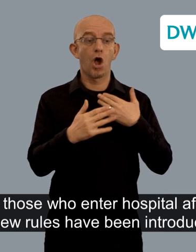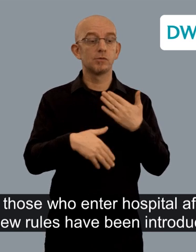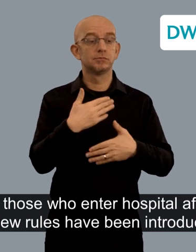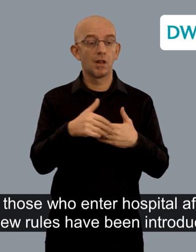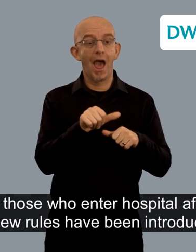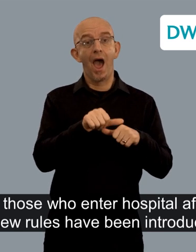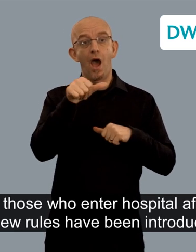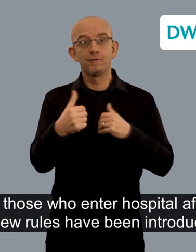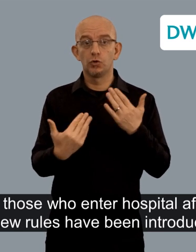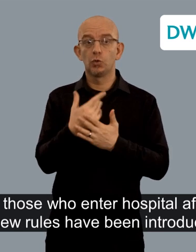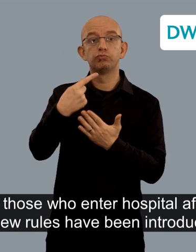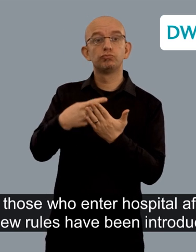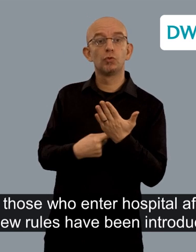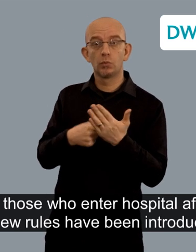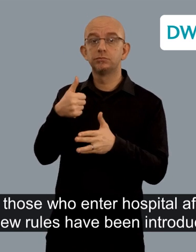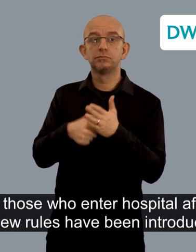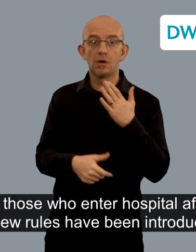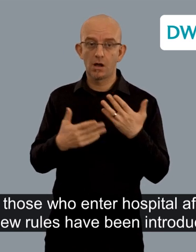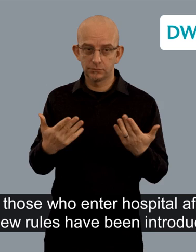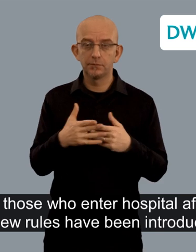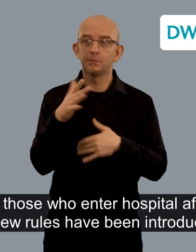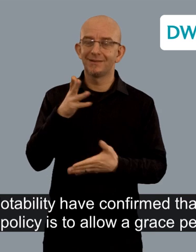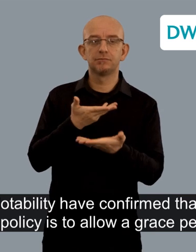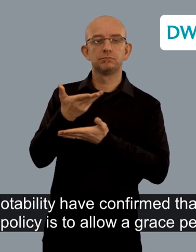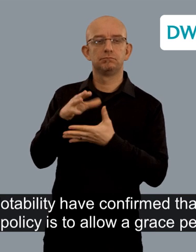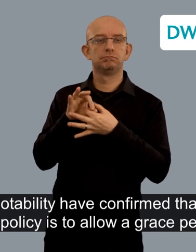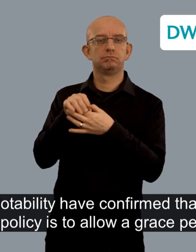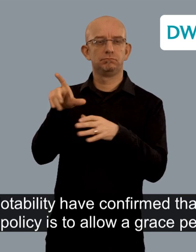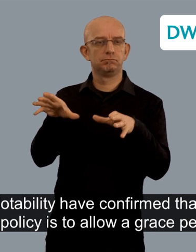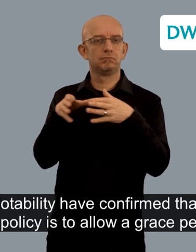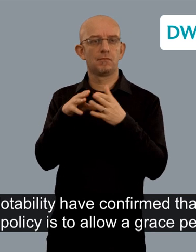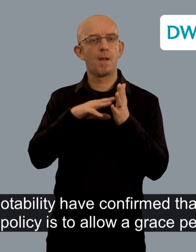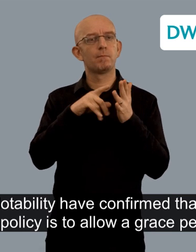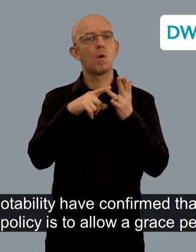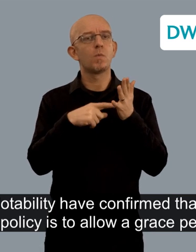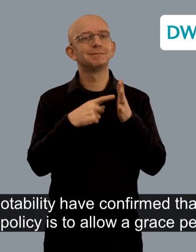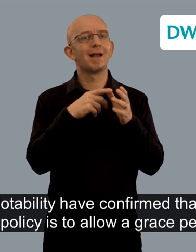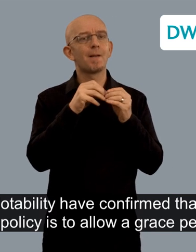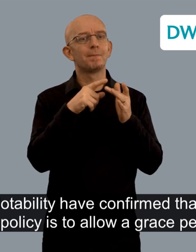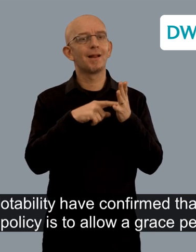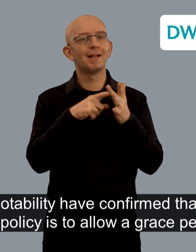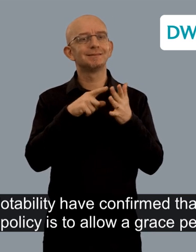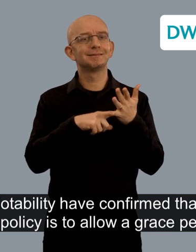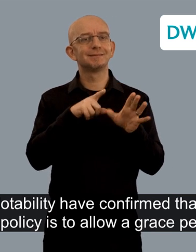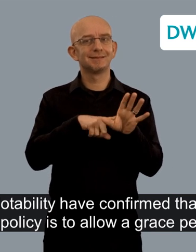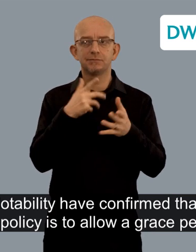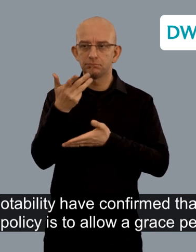For those who enter hospital after the new rules have been introduced, Motability have confirmed that their